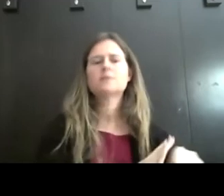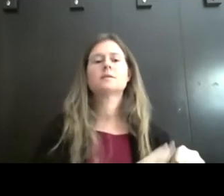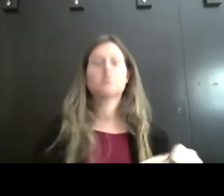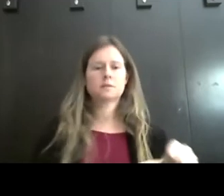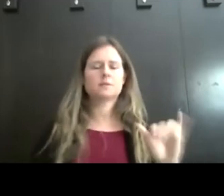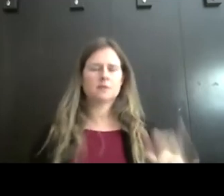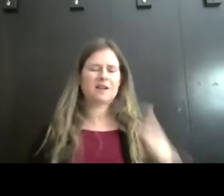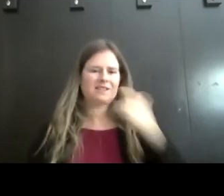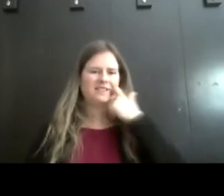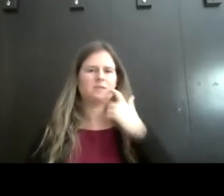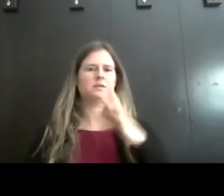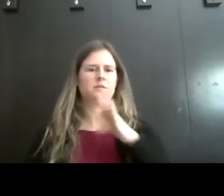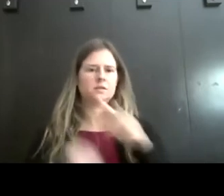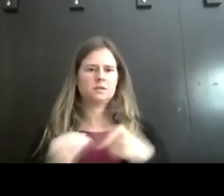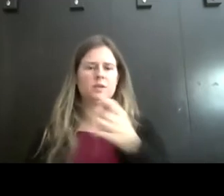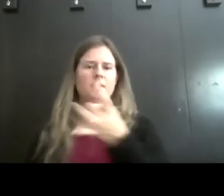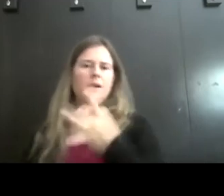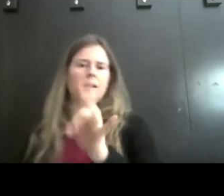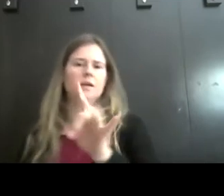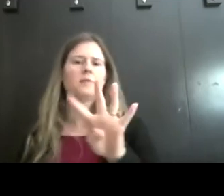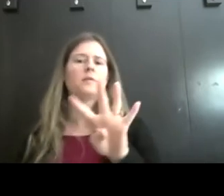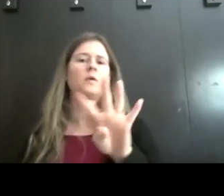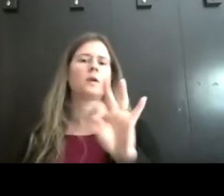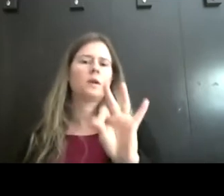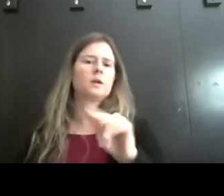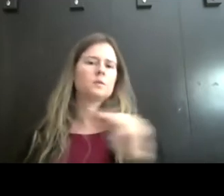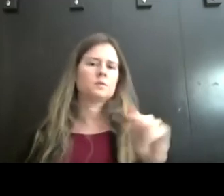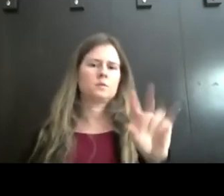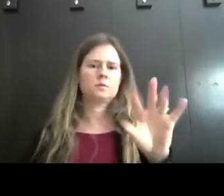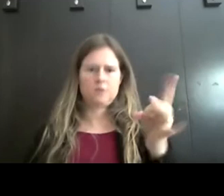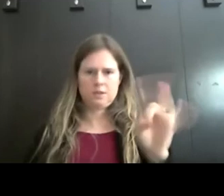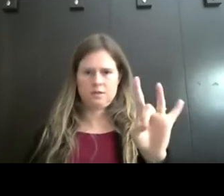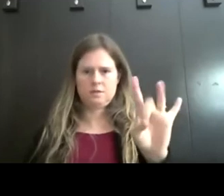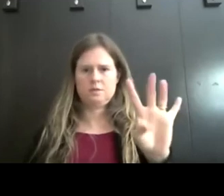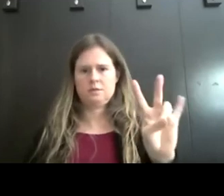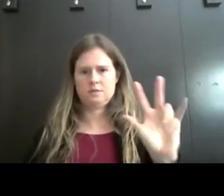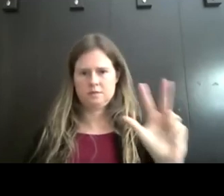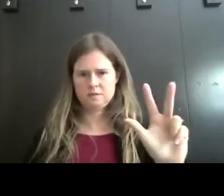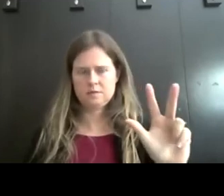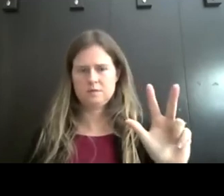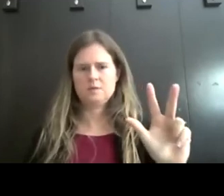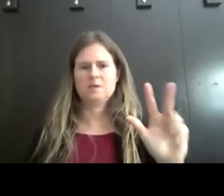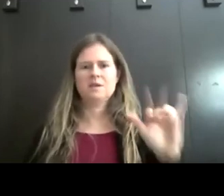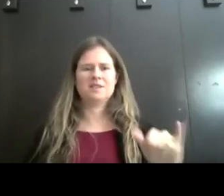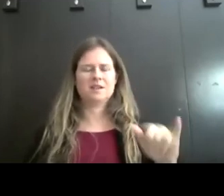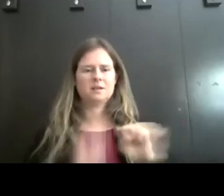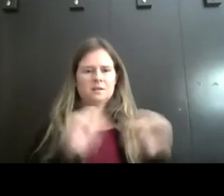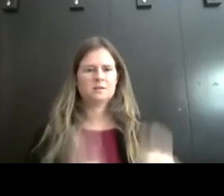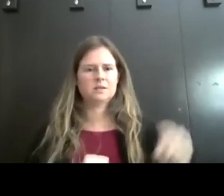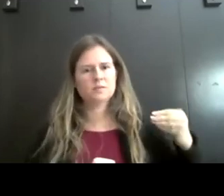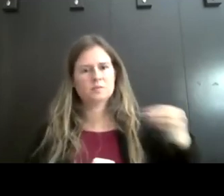from 1849 to 1873 and the bounty system and the genocide of California tribal